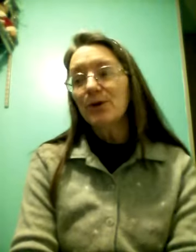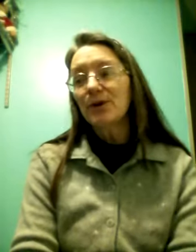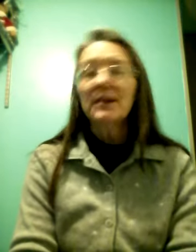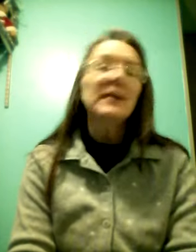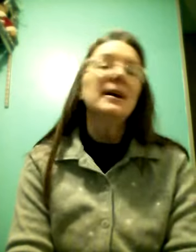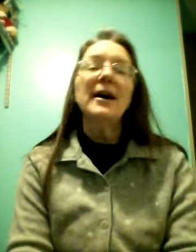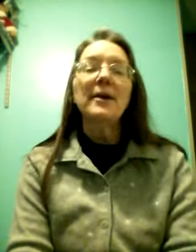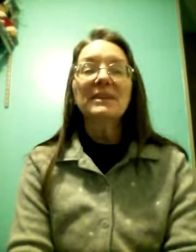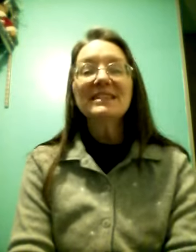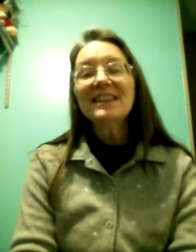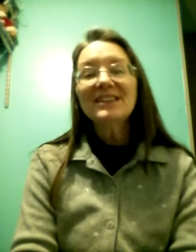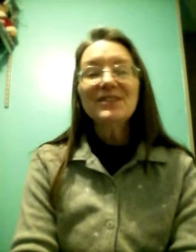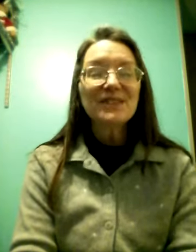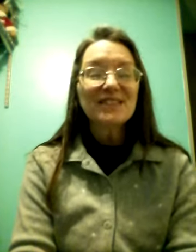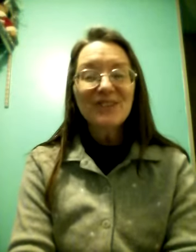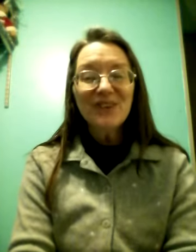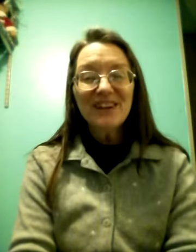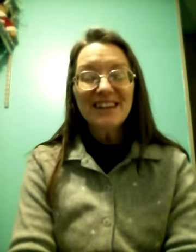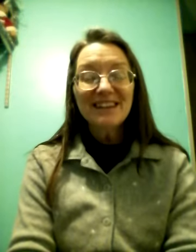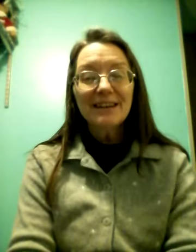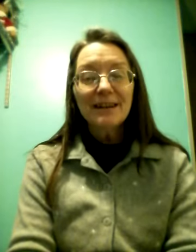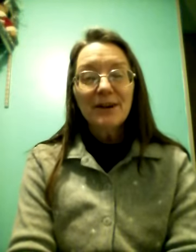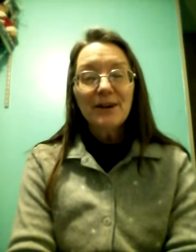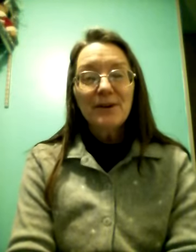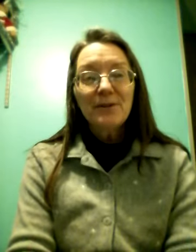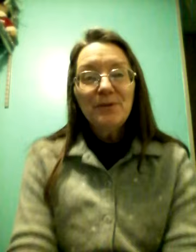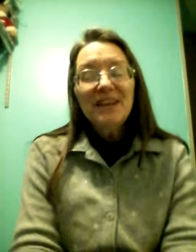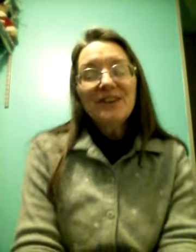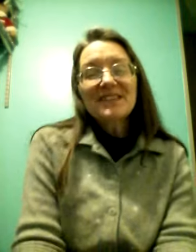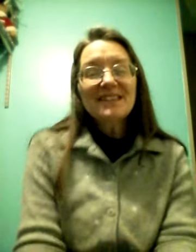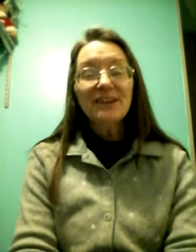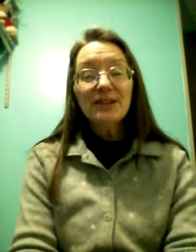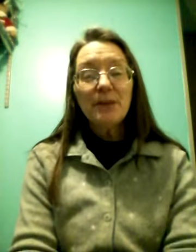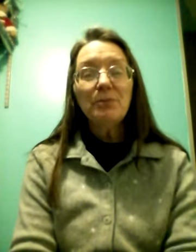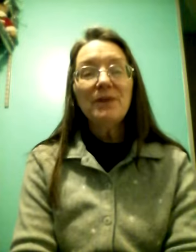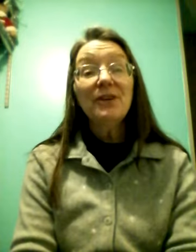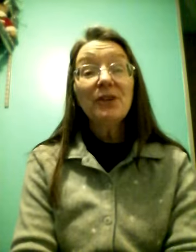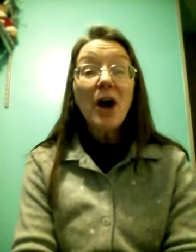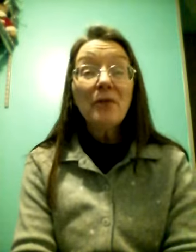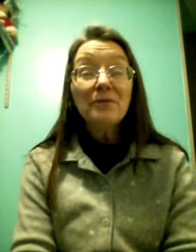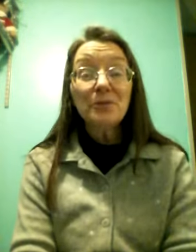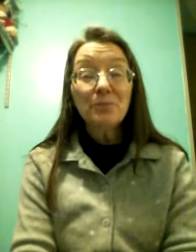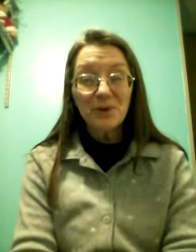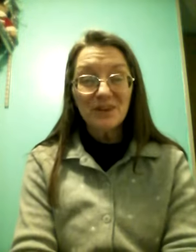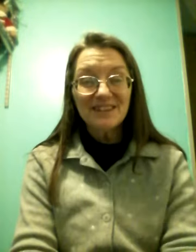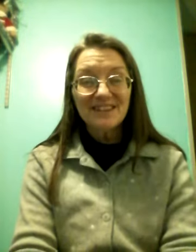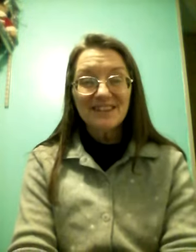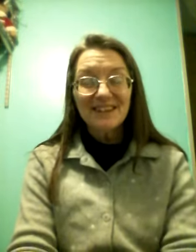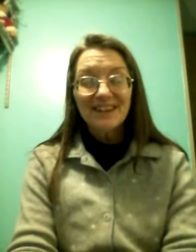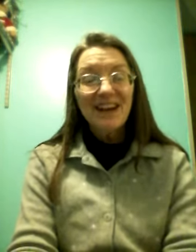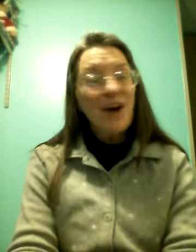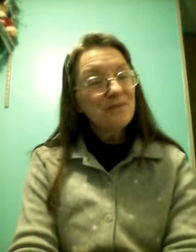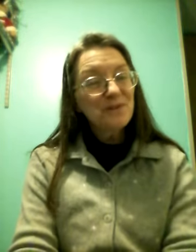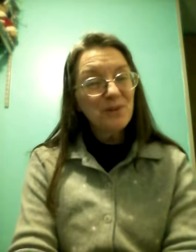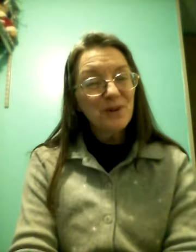or listening to a story, we get all snuggled up and we feel comfortable. Comfortable